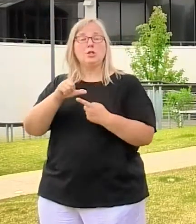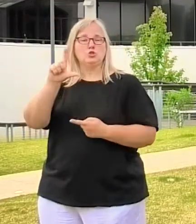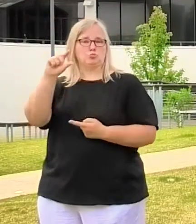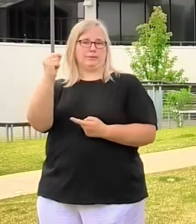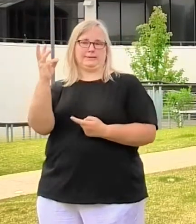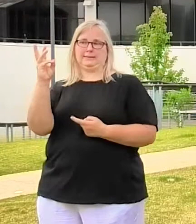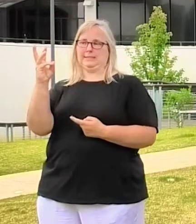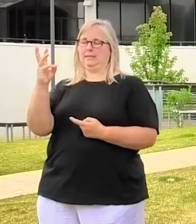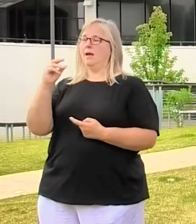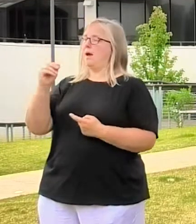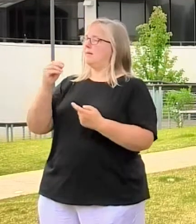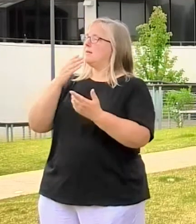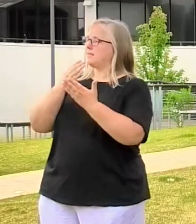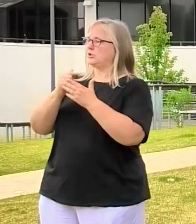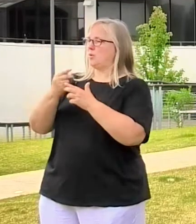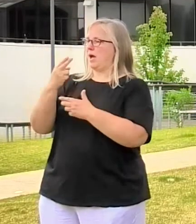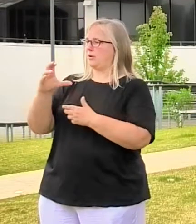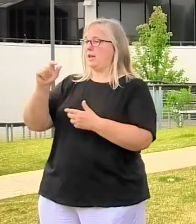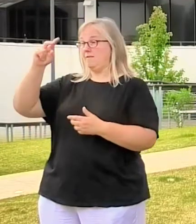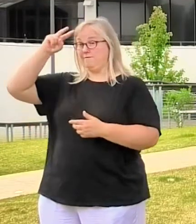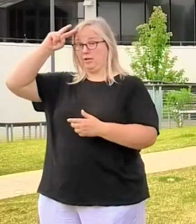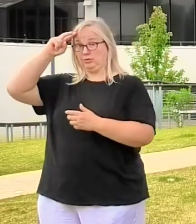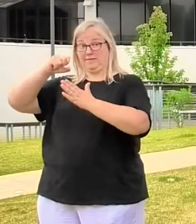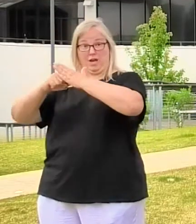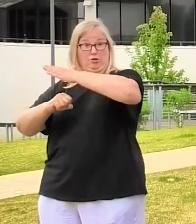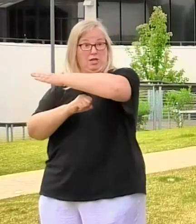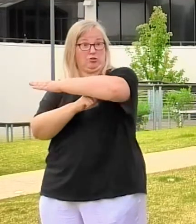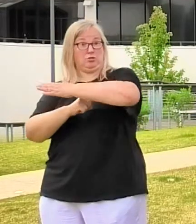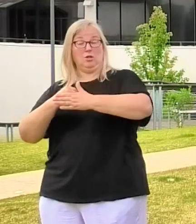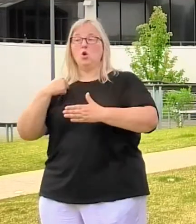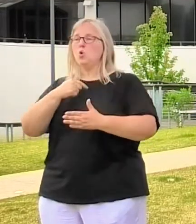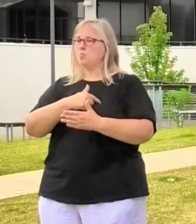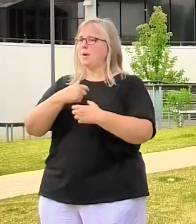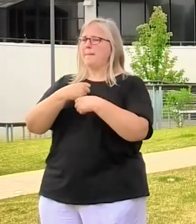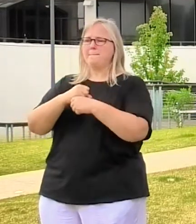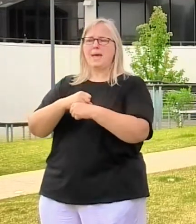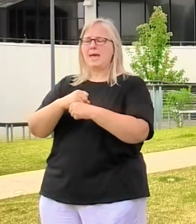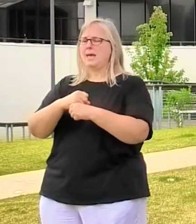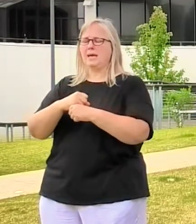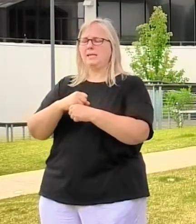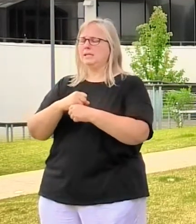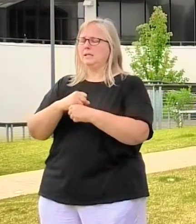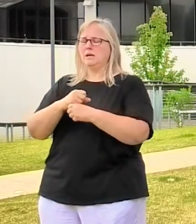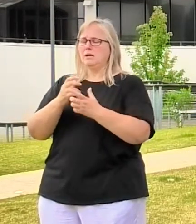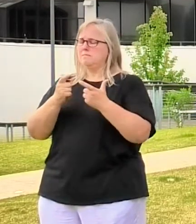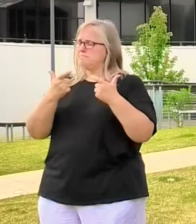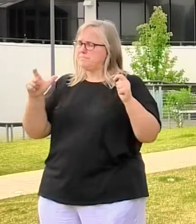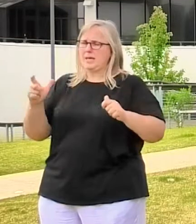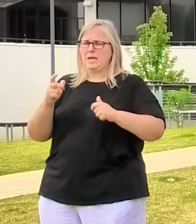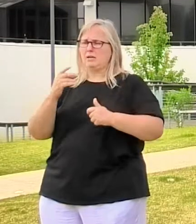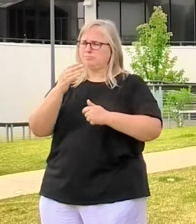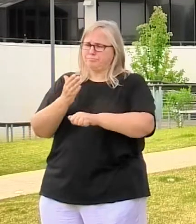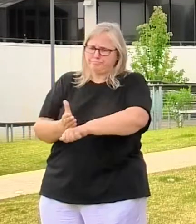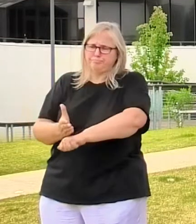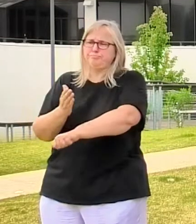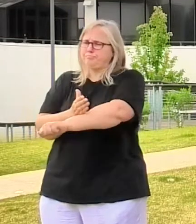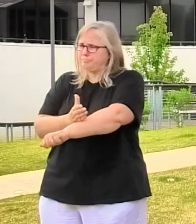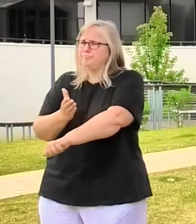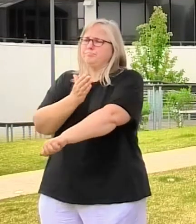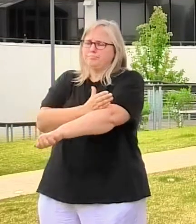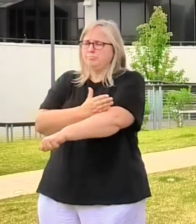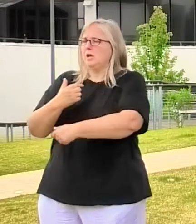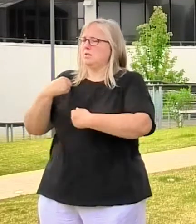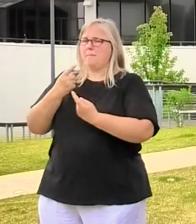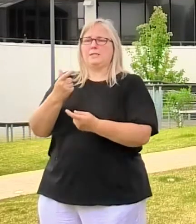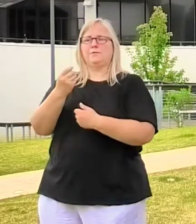2016, and thanks to the Howard County Veterans Foundation, we've made significant progress over the past few years to